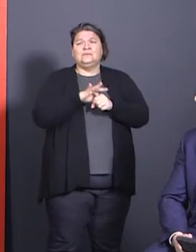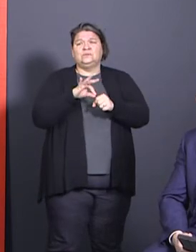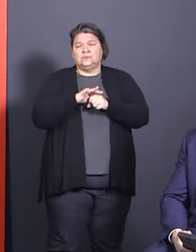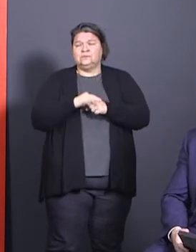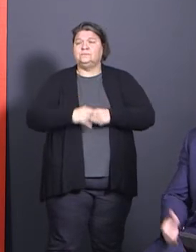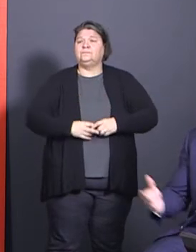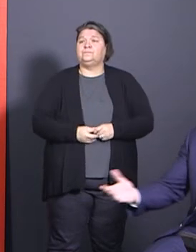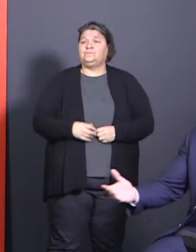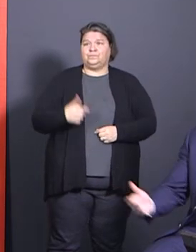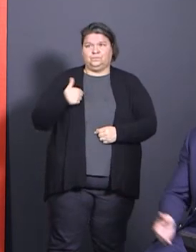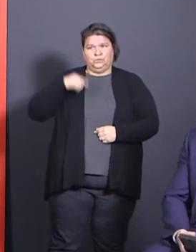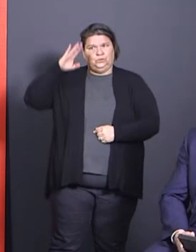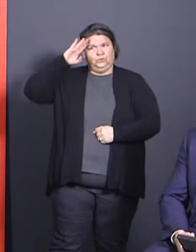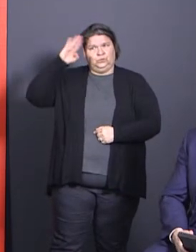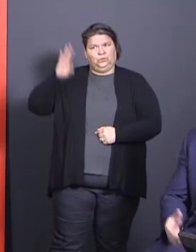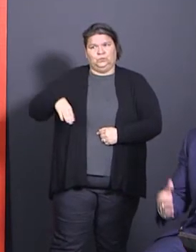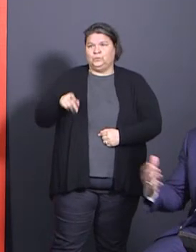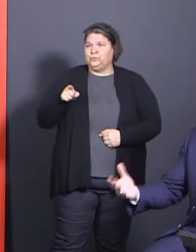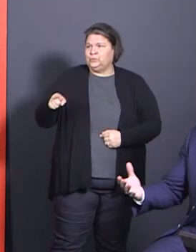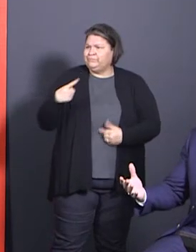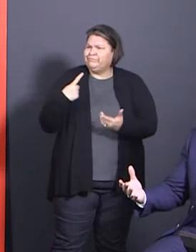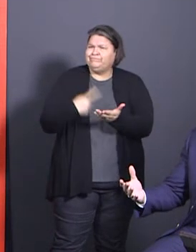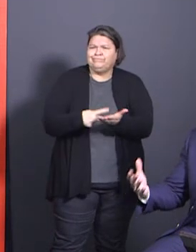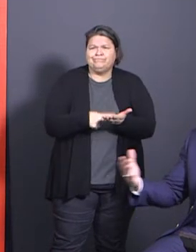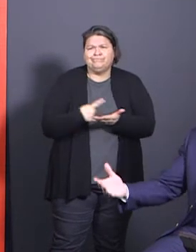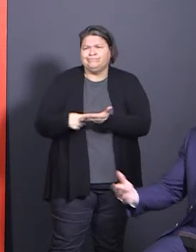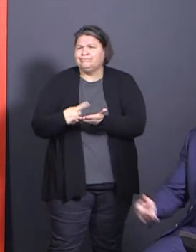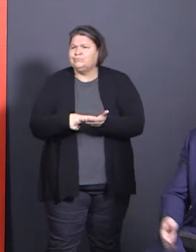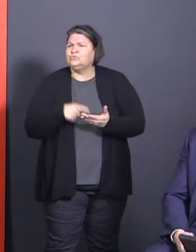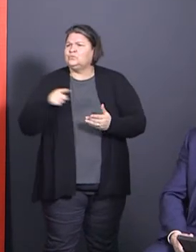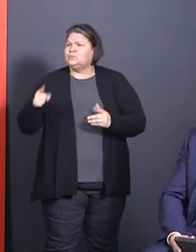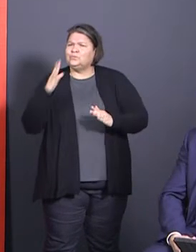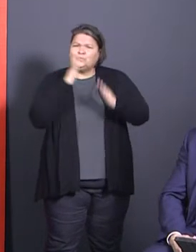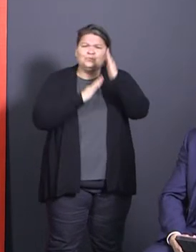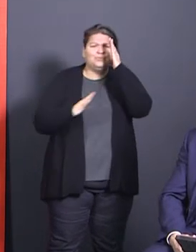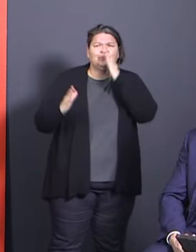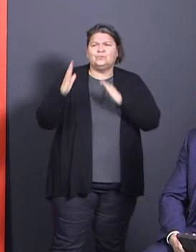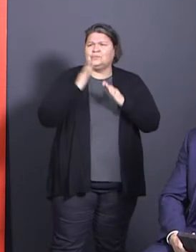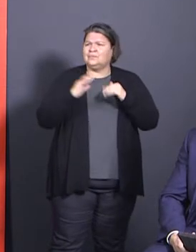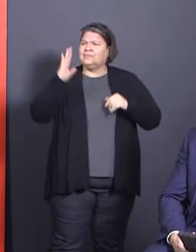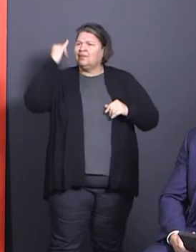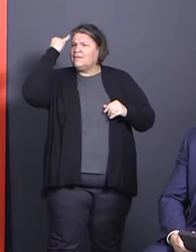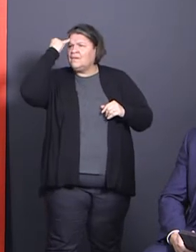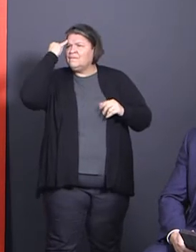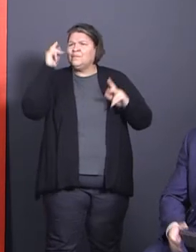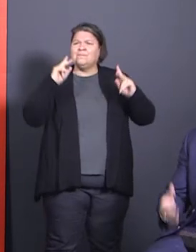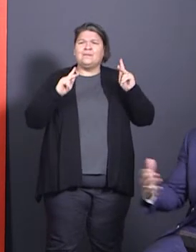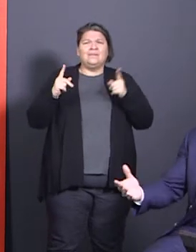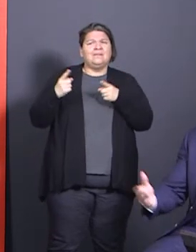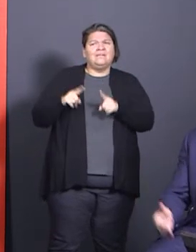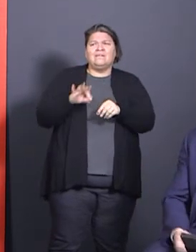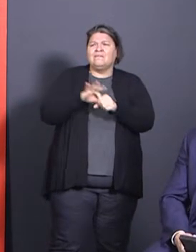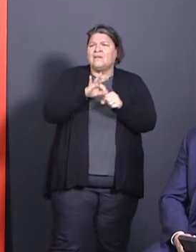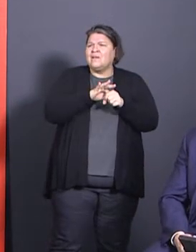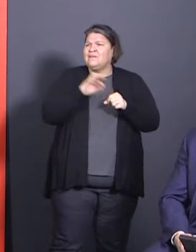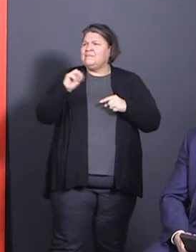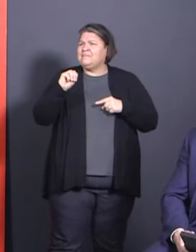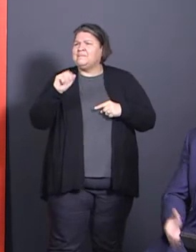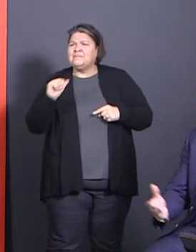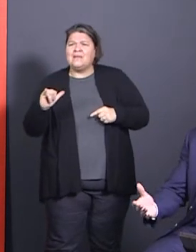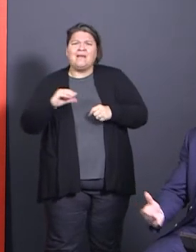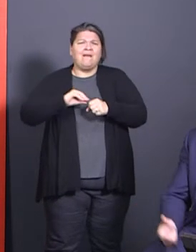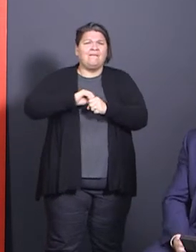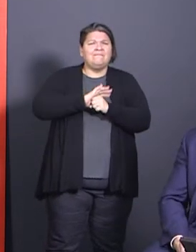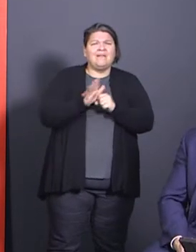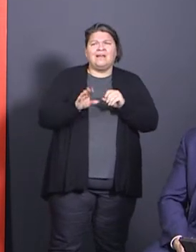on, you discussed how worried you were about having an election in May. And so I'm very thankful that the governor was